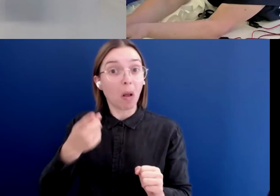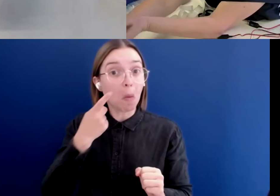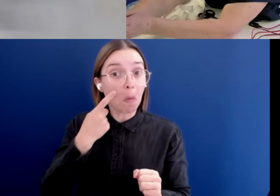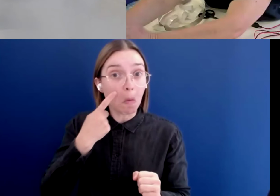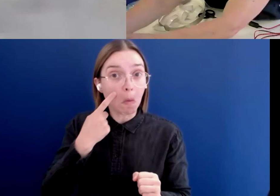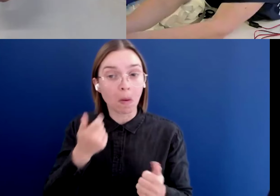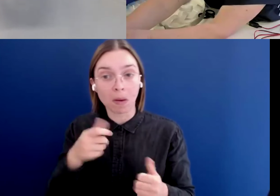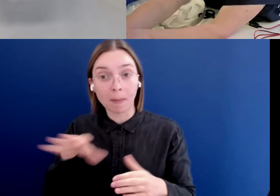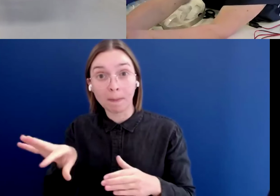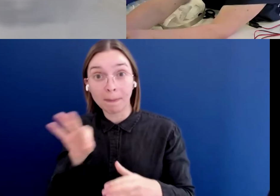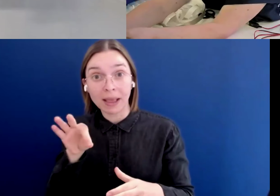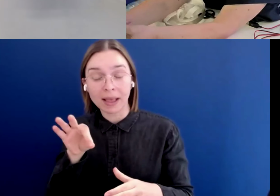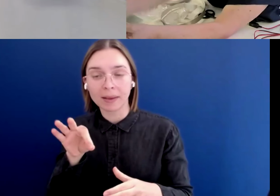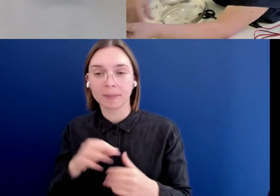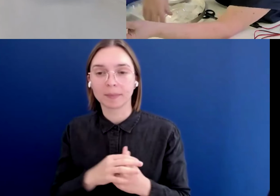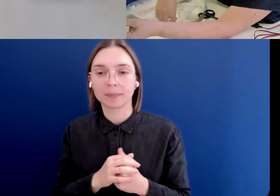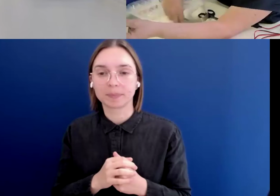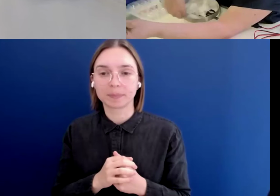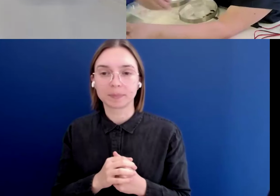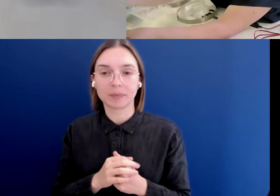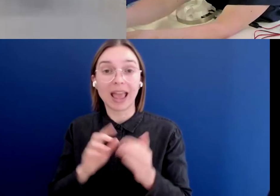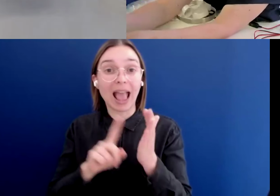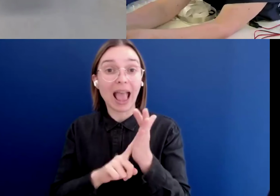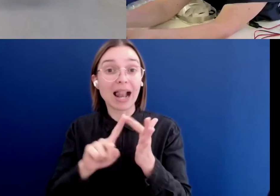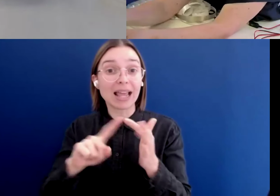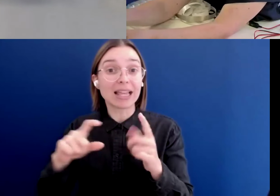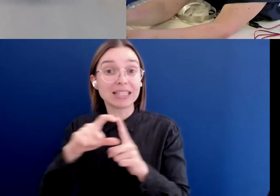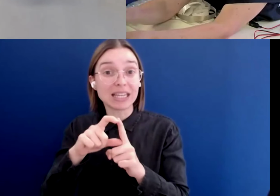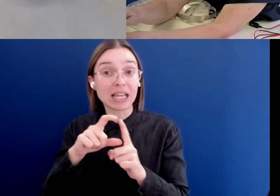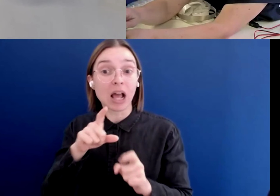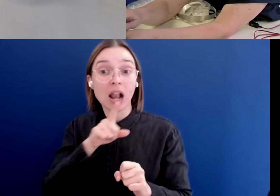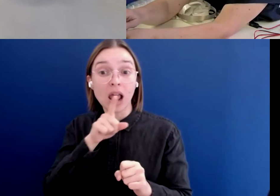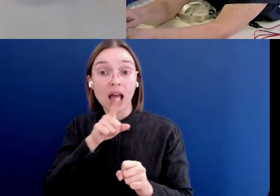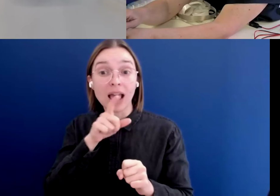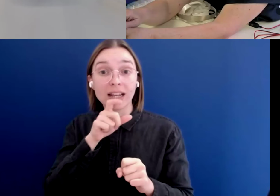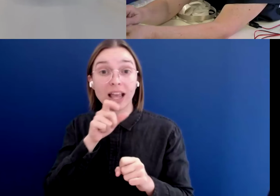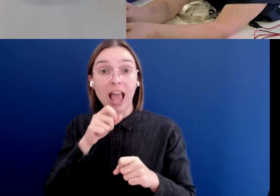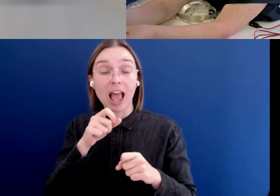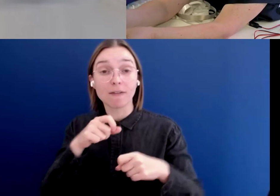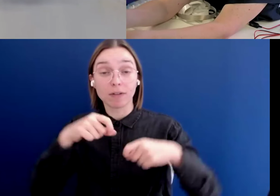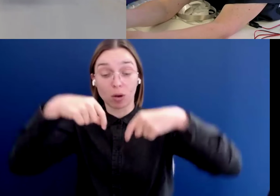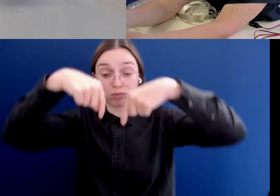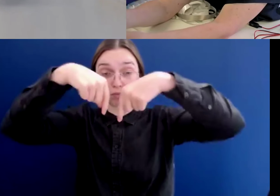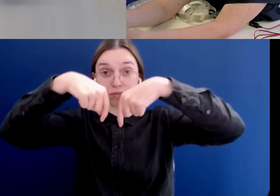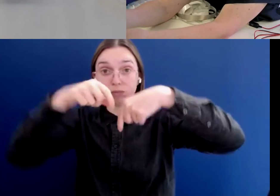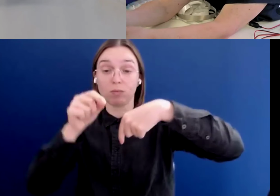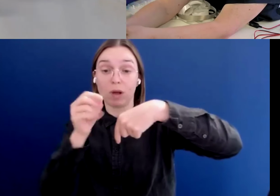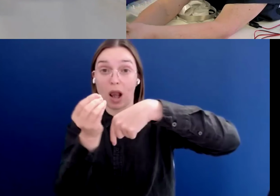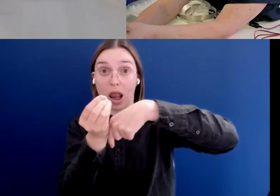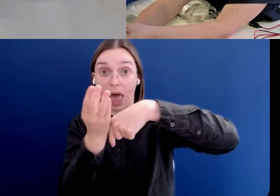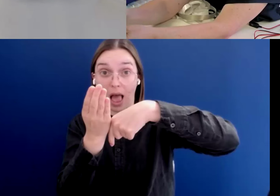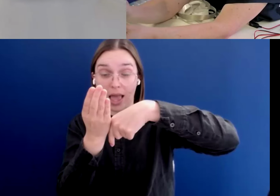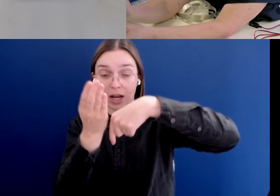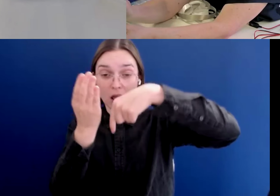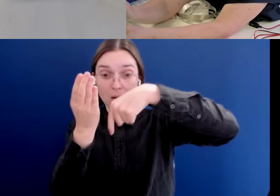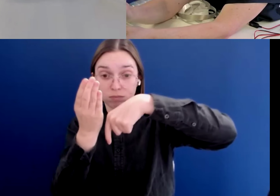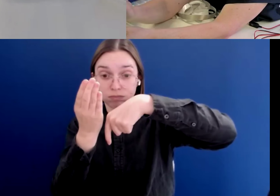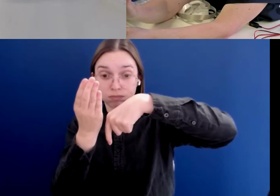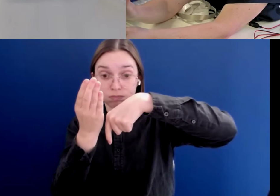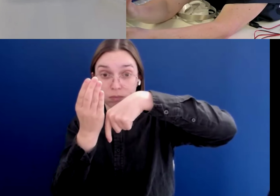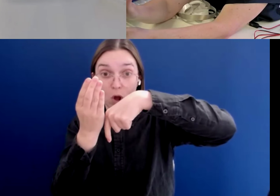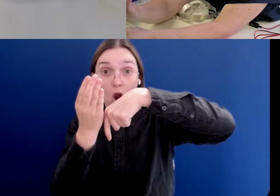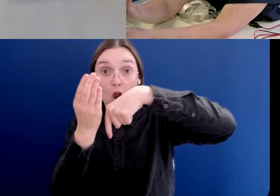we do, LEDs, just for your information, have a long leg and a short leg. Can everyone see that? So if you hold it up, they have a